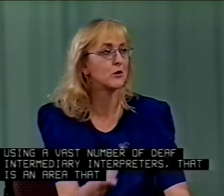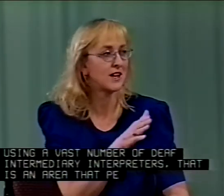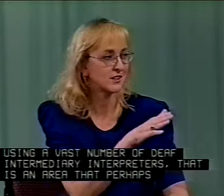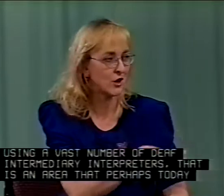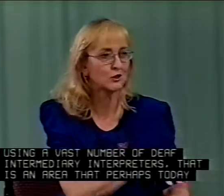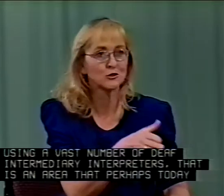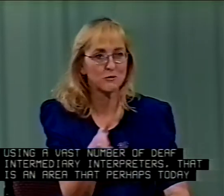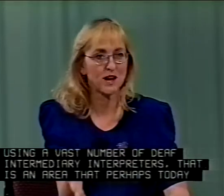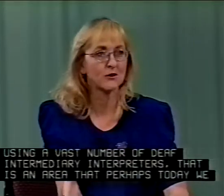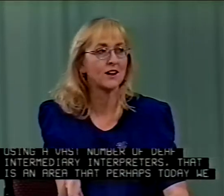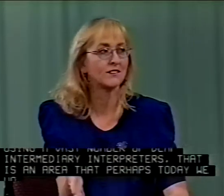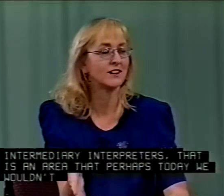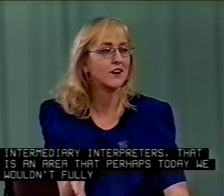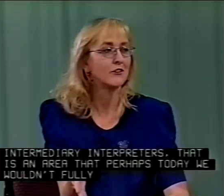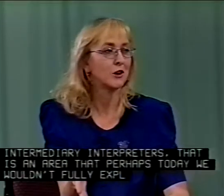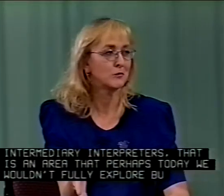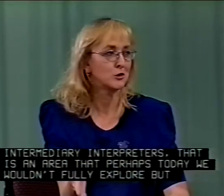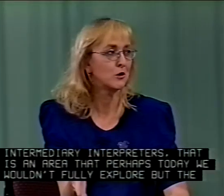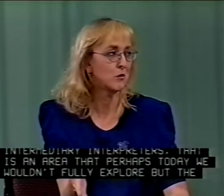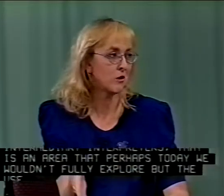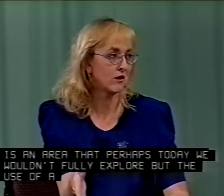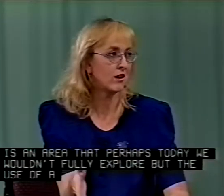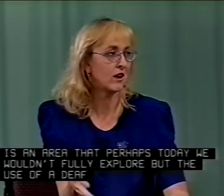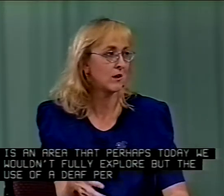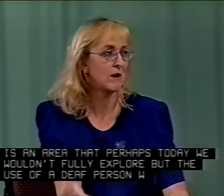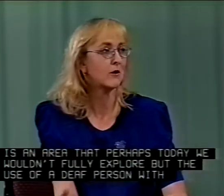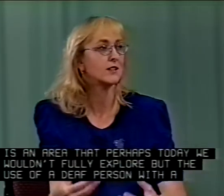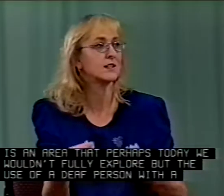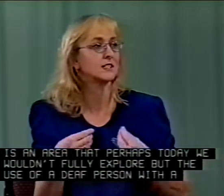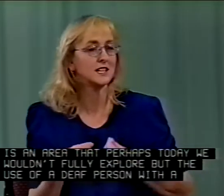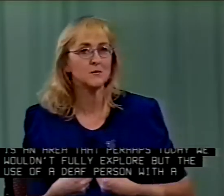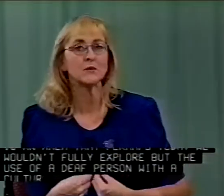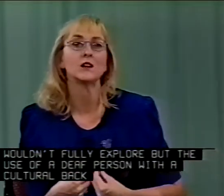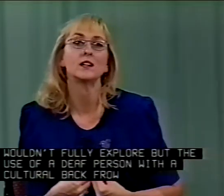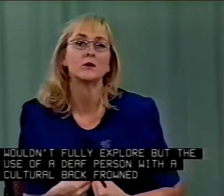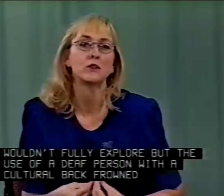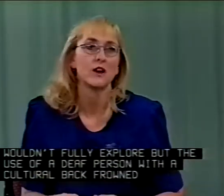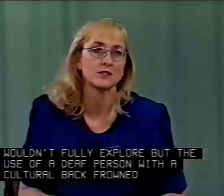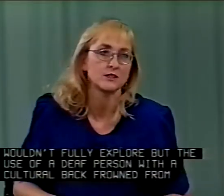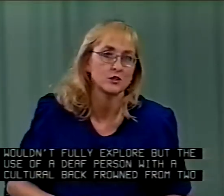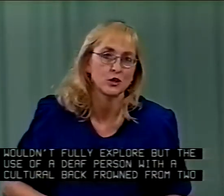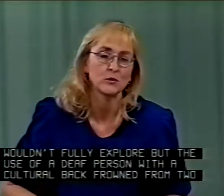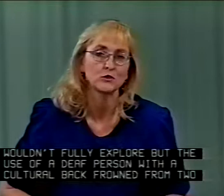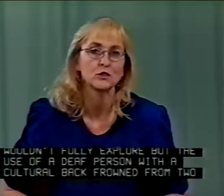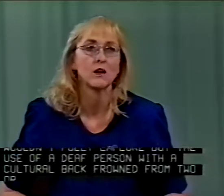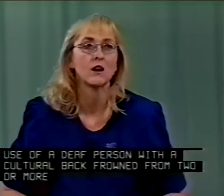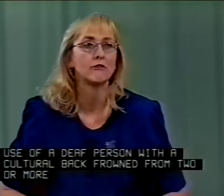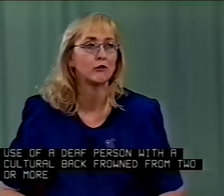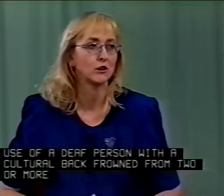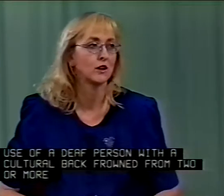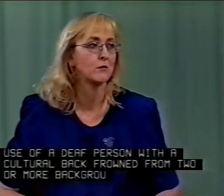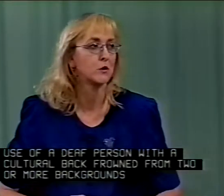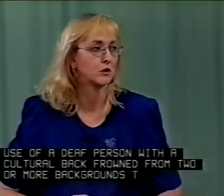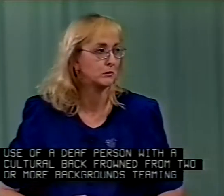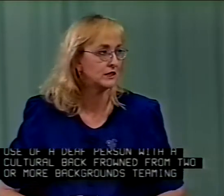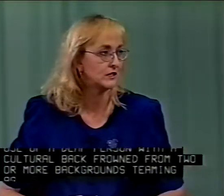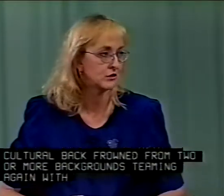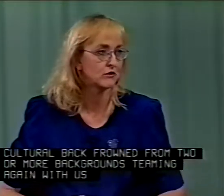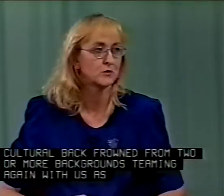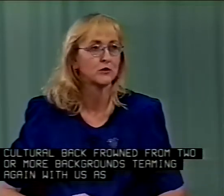has a cultural background from two or more backgrounds, teaming again with us as interpreters to make a fuller and more complete service